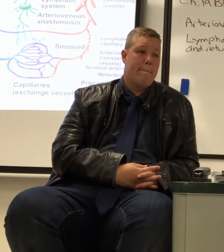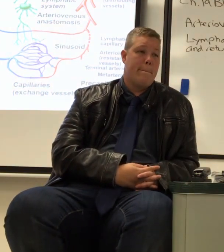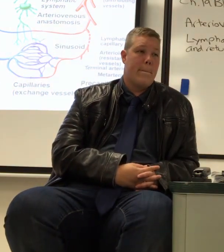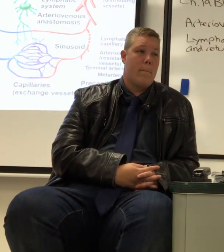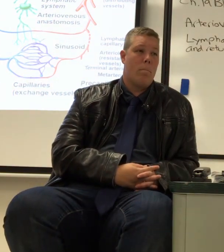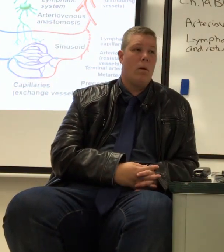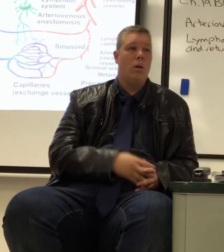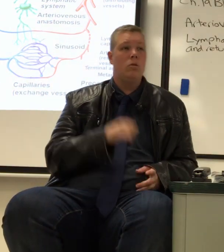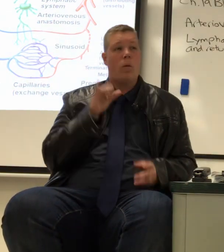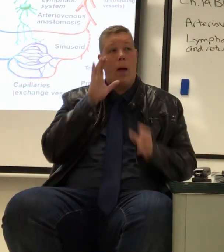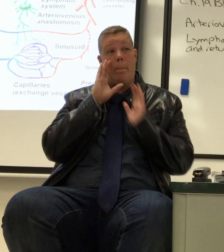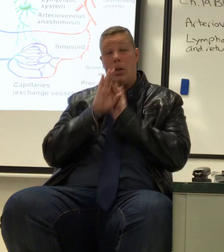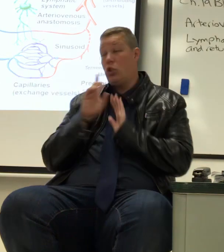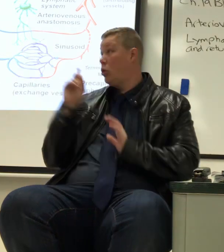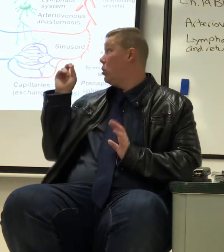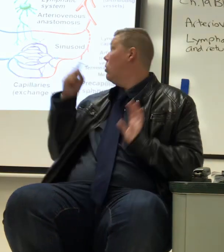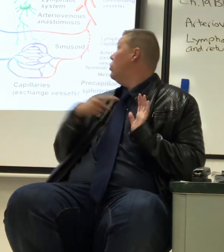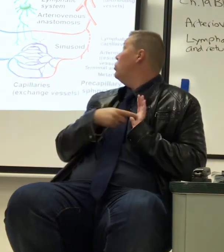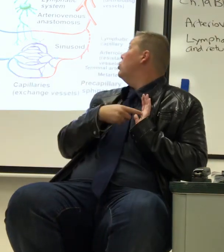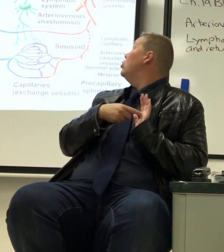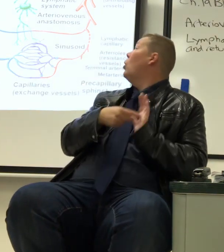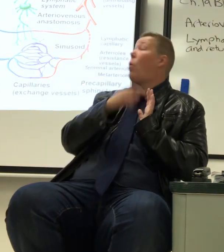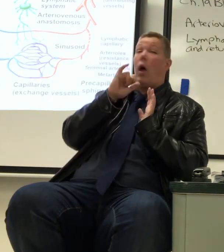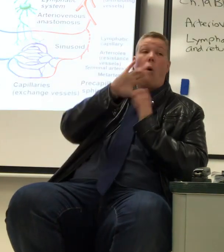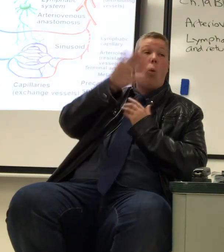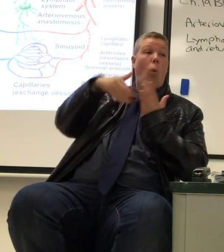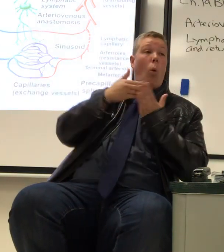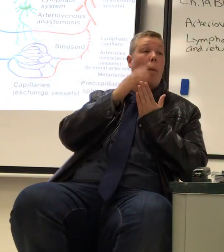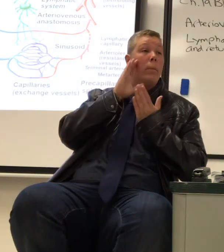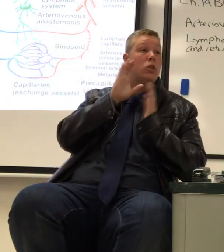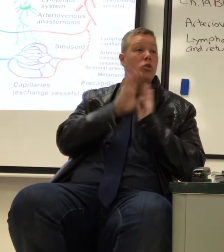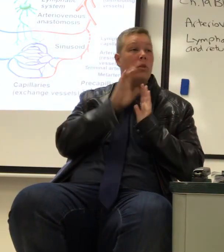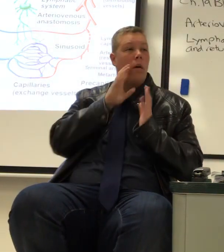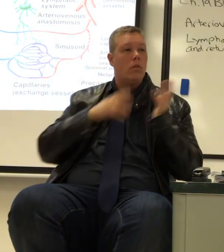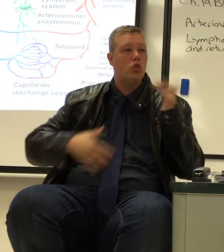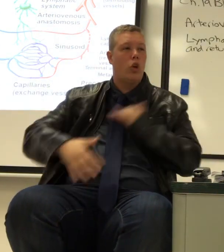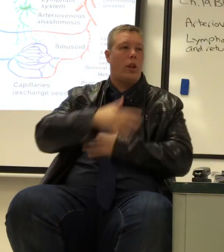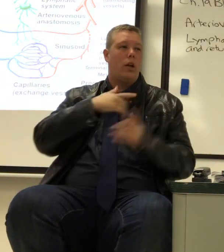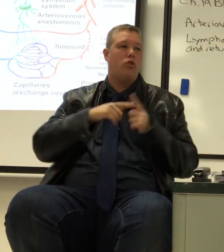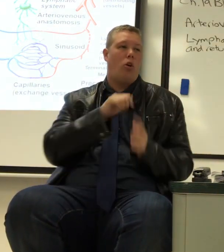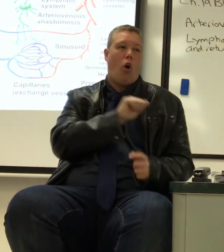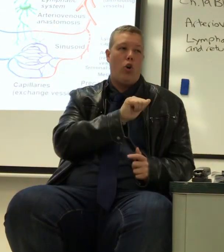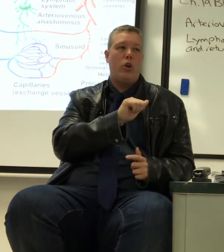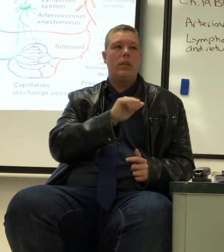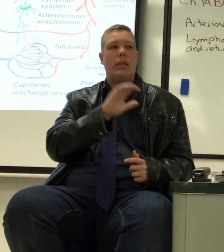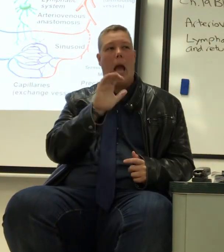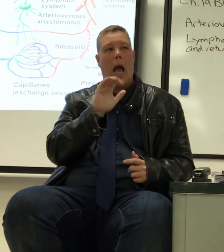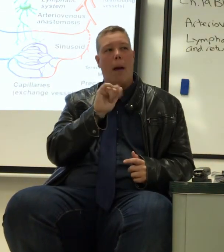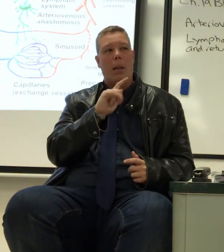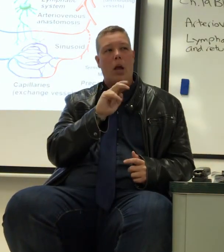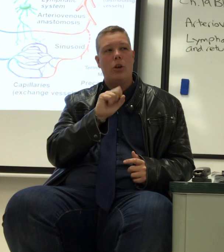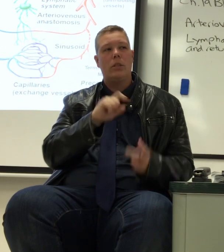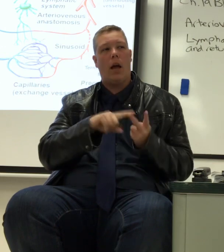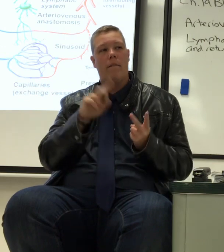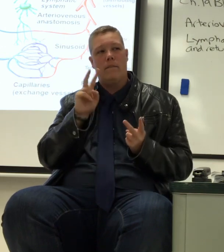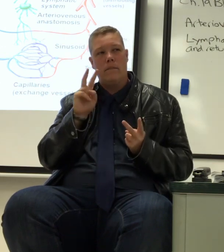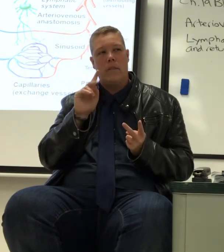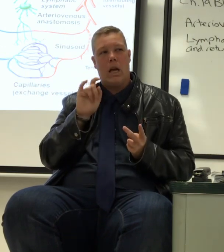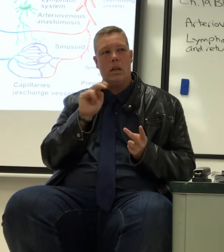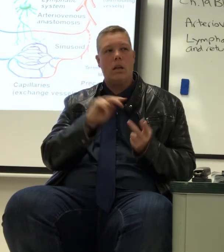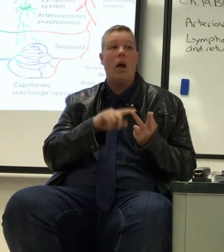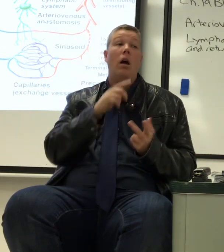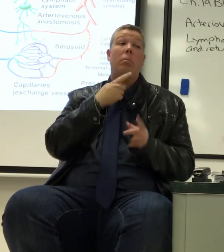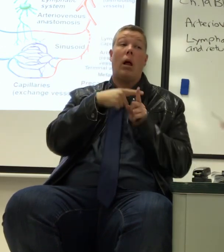So this picture shows the complete picture of circulation: arteries, capillaries, veins, and lymphatics. In addition